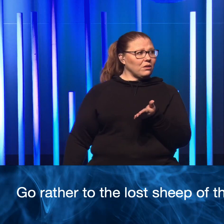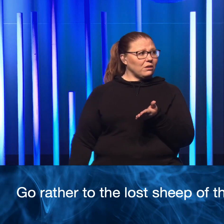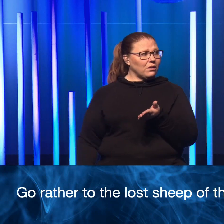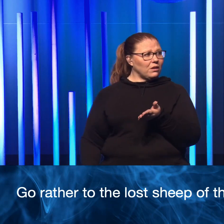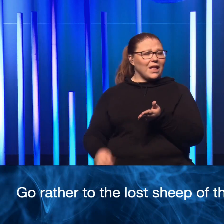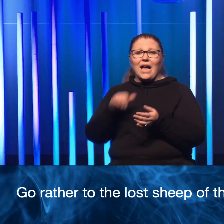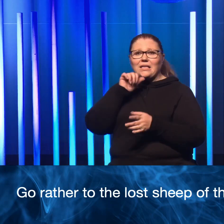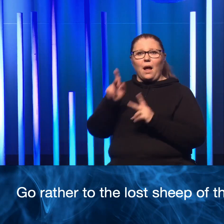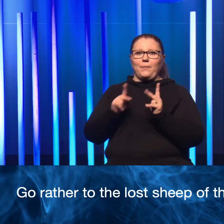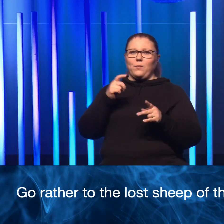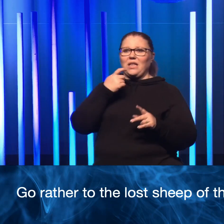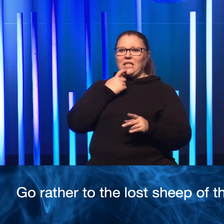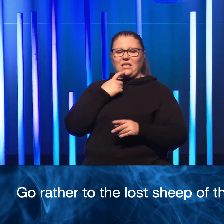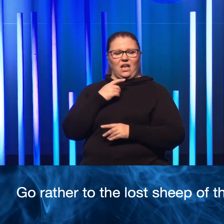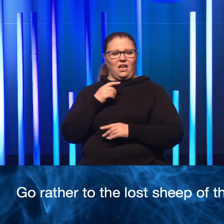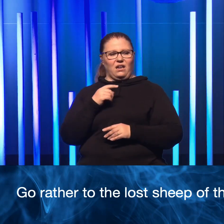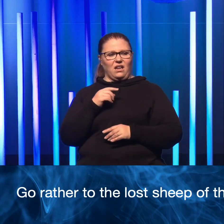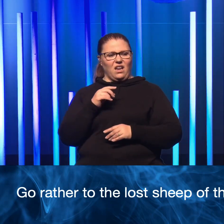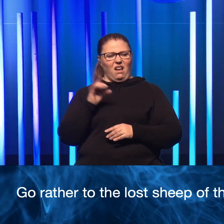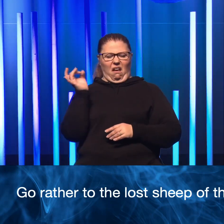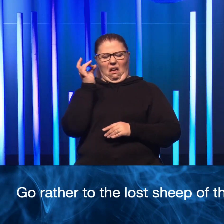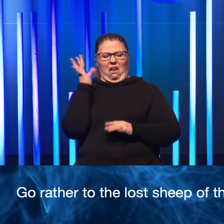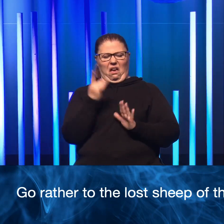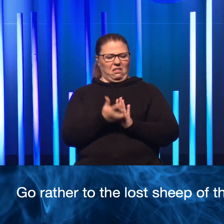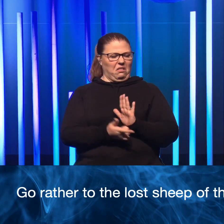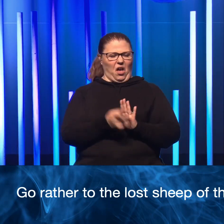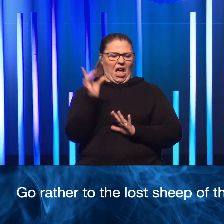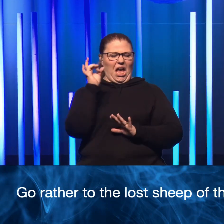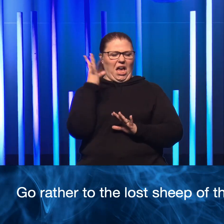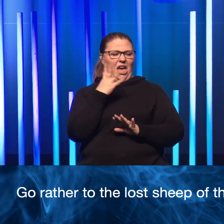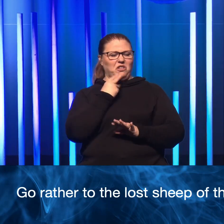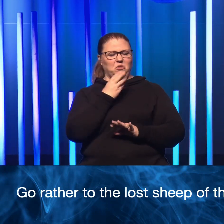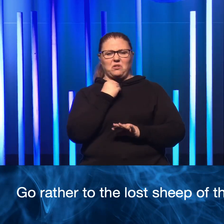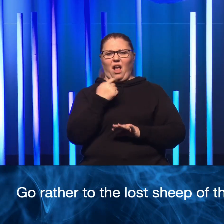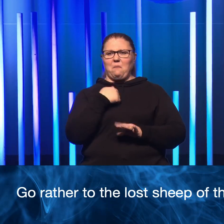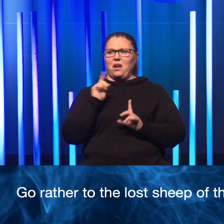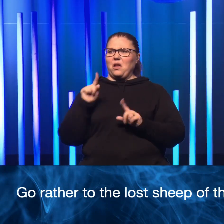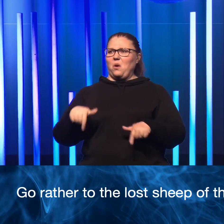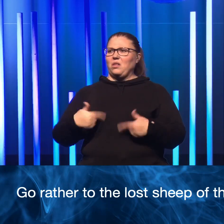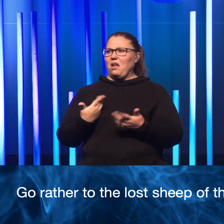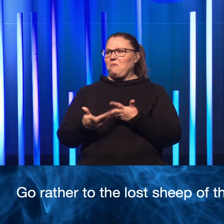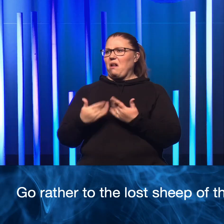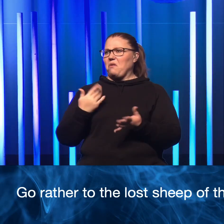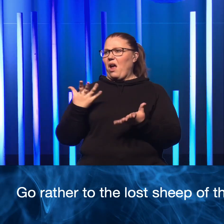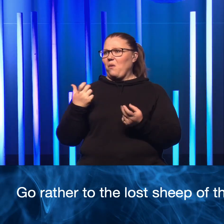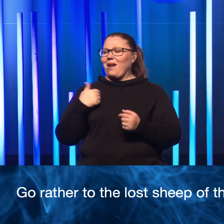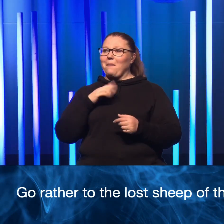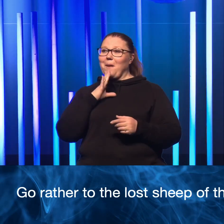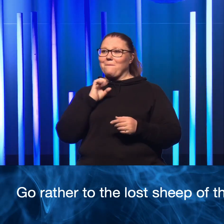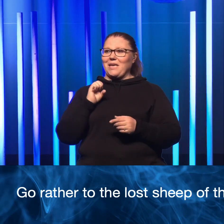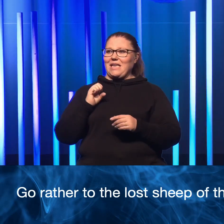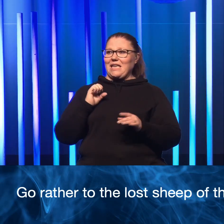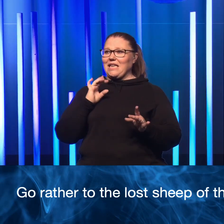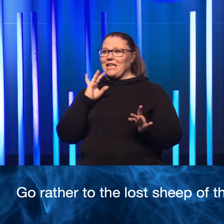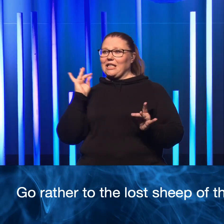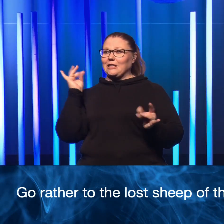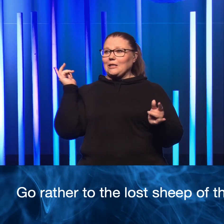not people who just said, well, I just hate the law. I hate Judaism. I hate that God. I'm going to go live however I want. I'm going to be licentious.